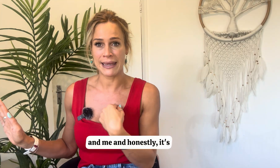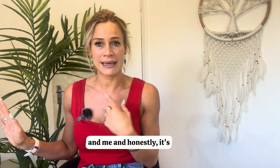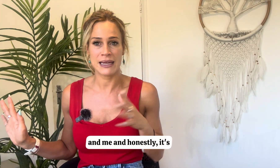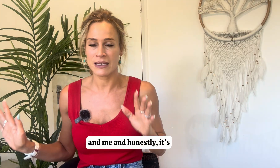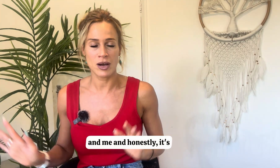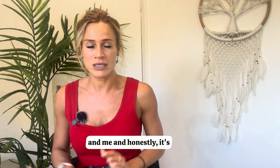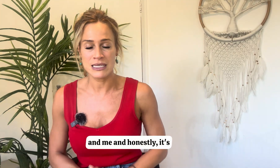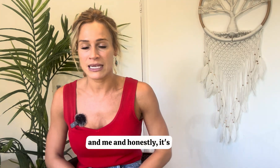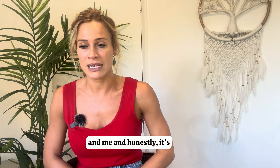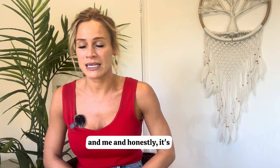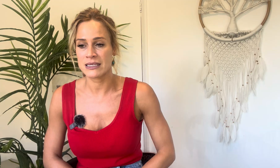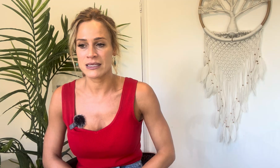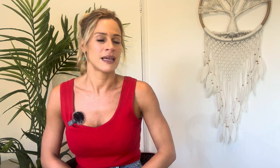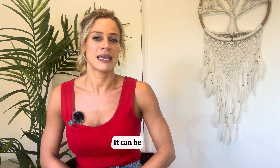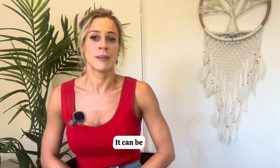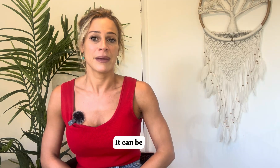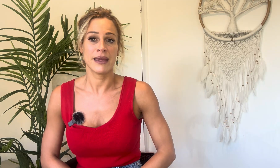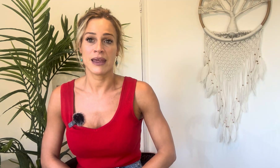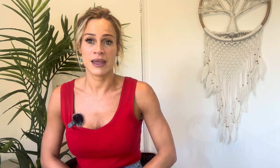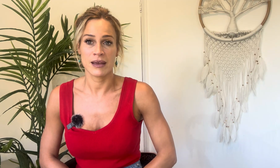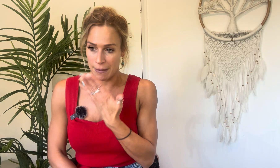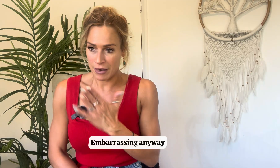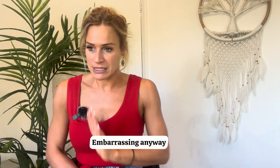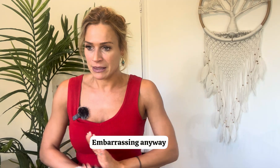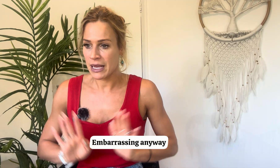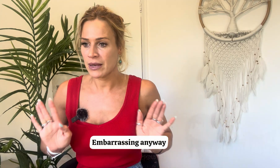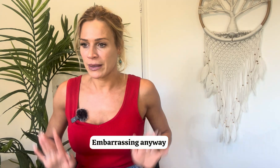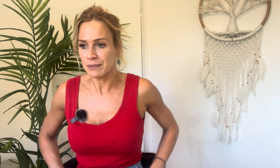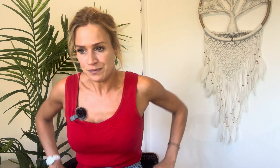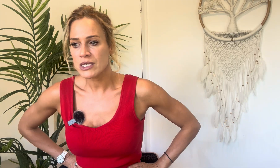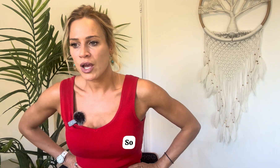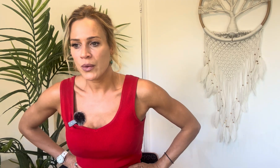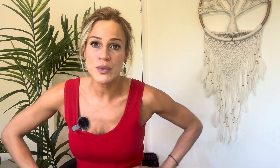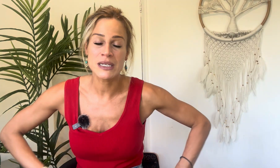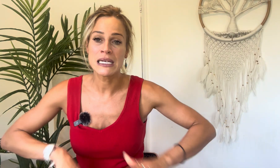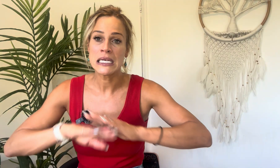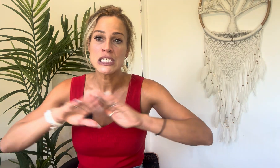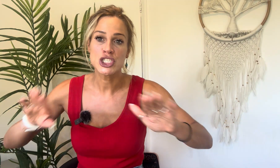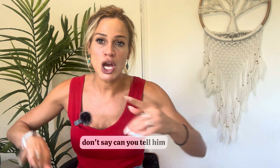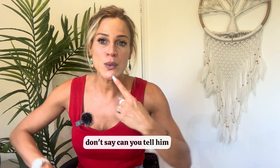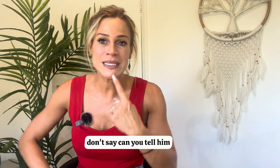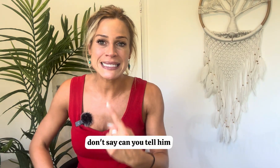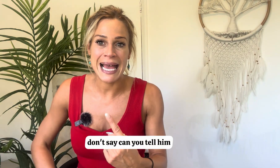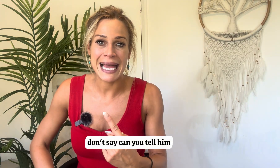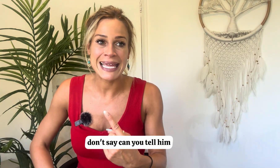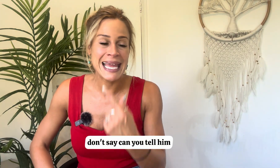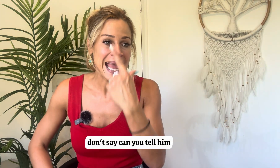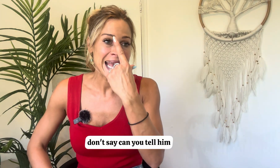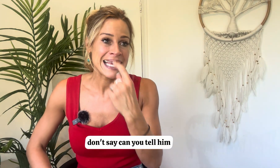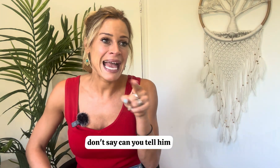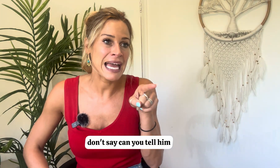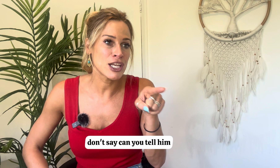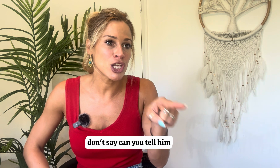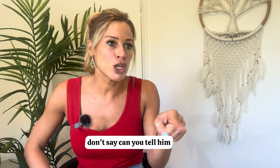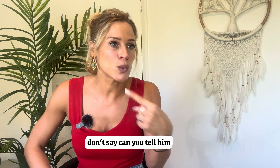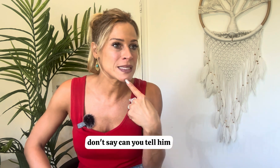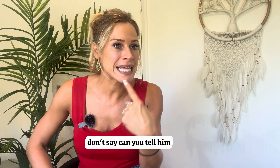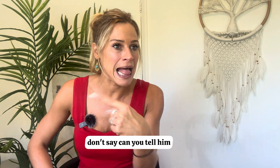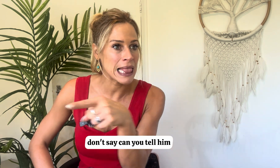And honestly, it can be embarrassing. Anyway, so don't say, can you tell